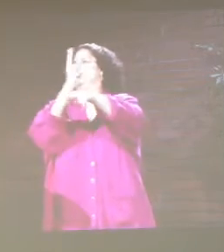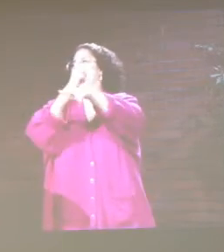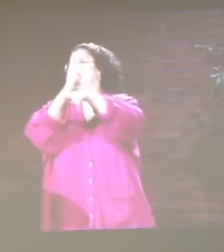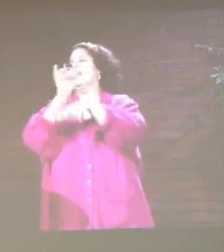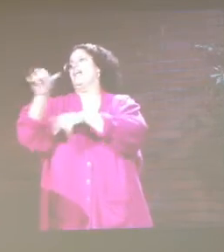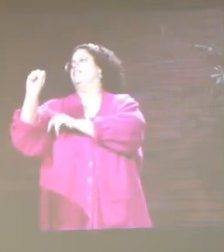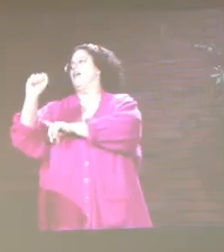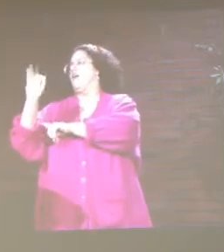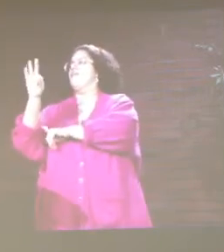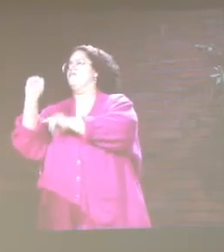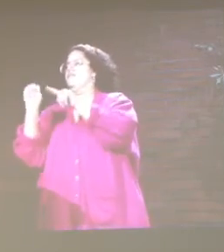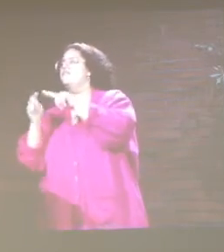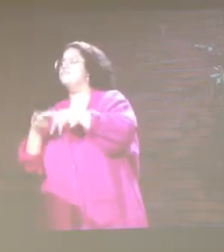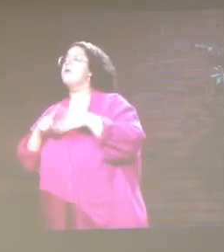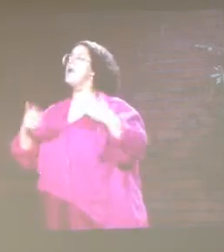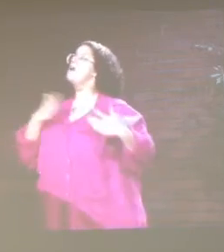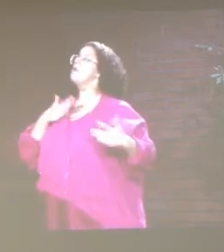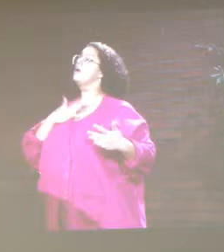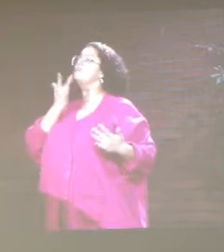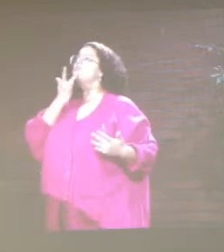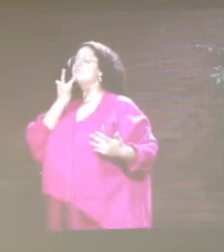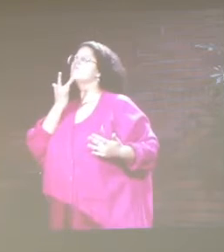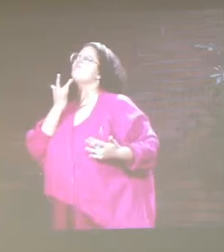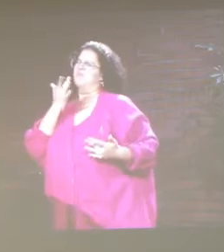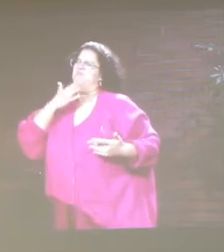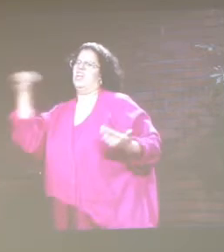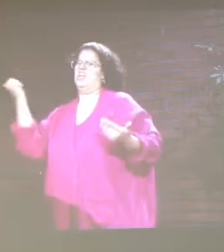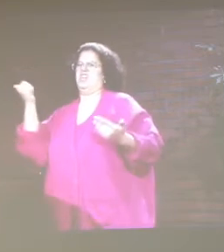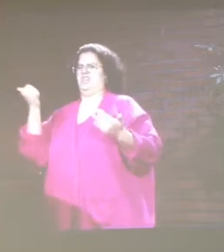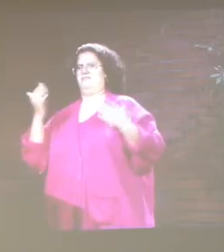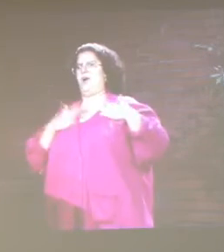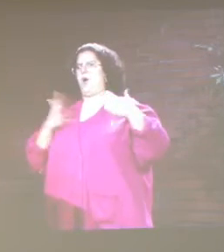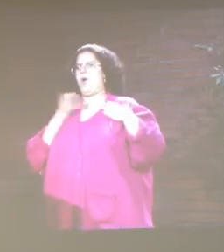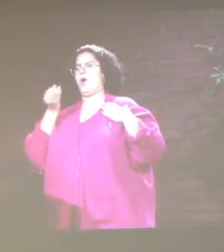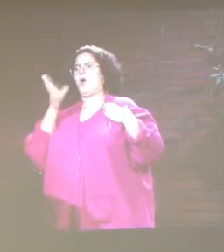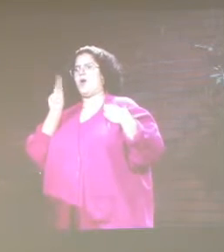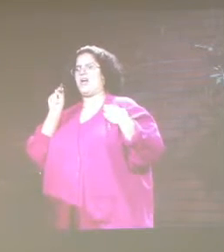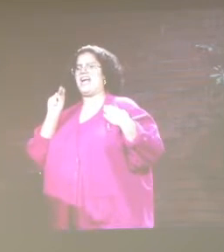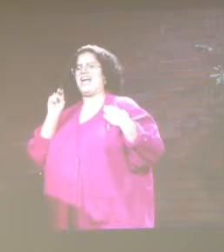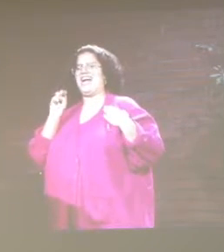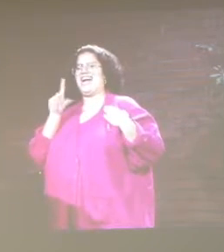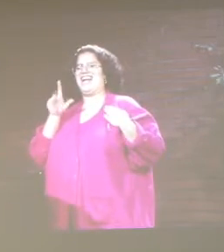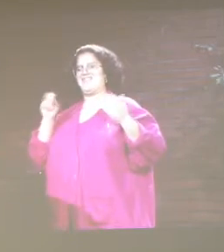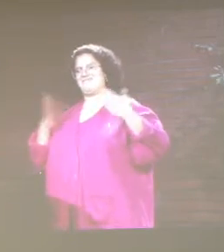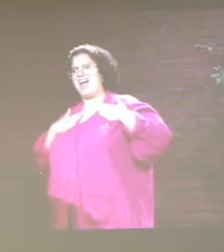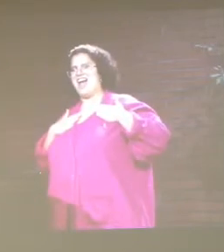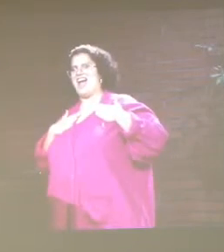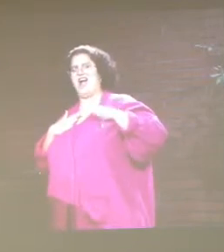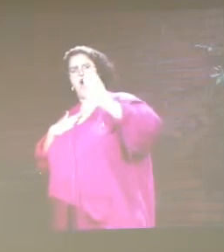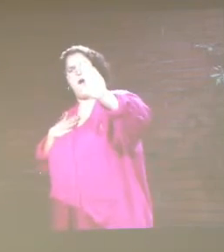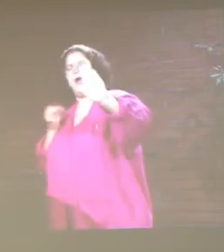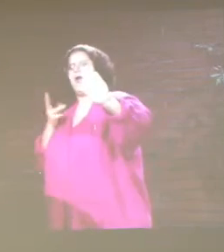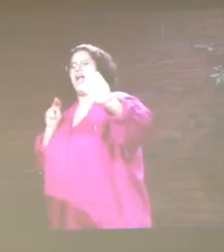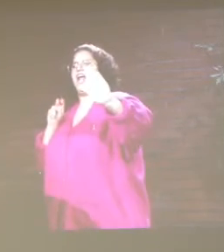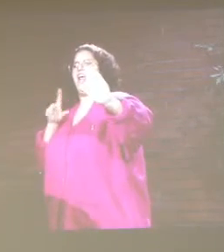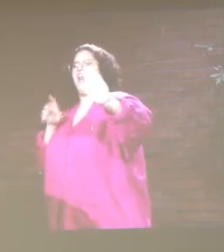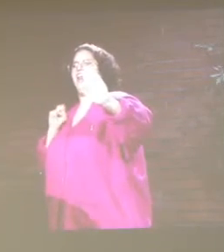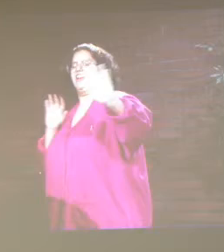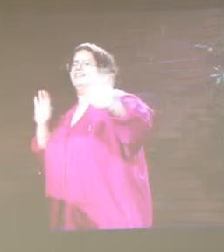clean them, and then give it to someone else, and then they can use your needle. But again, I prefer to use my own needles.